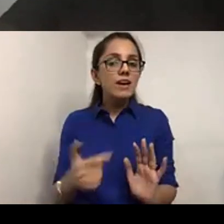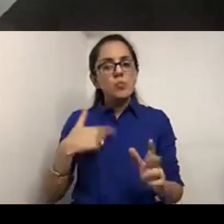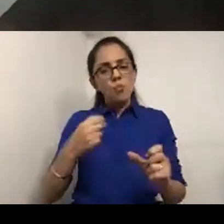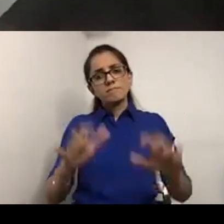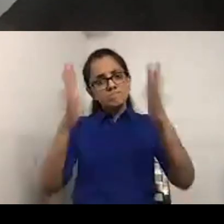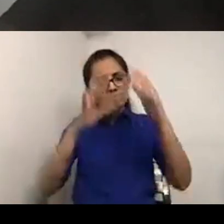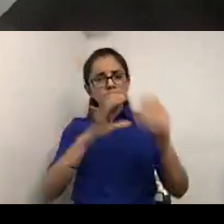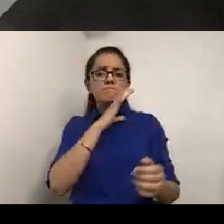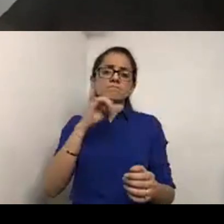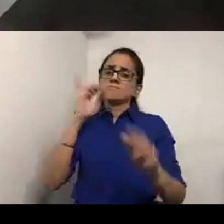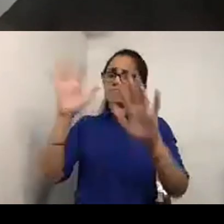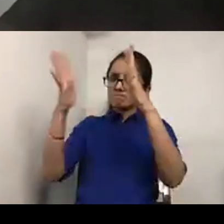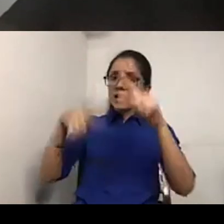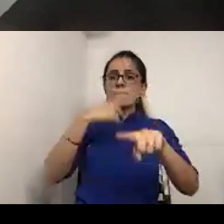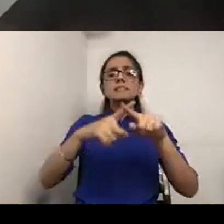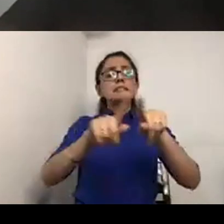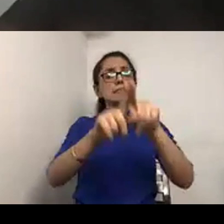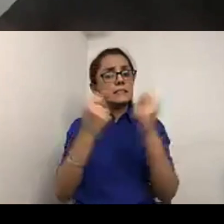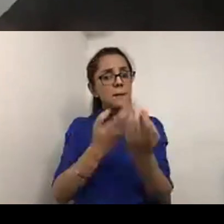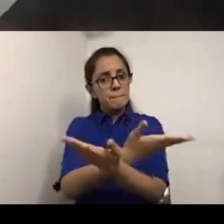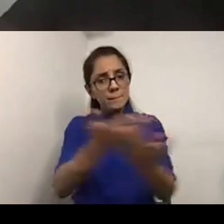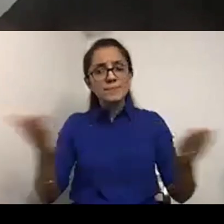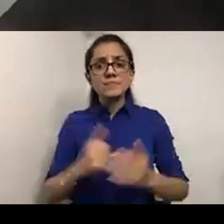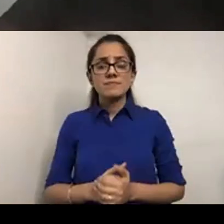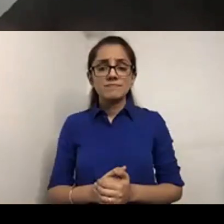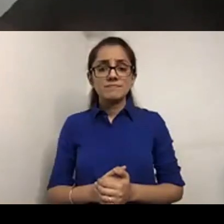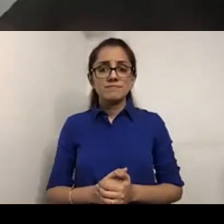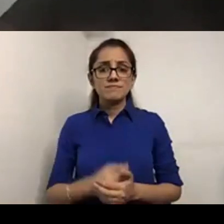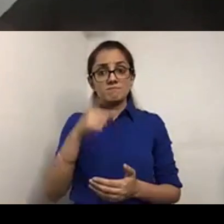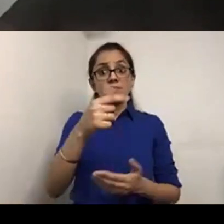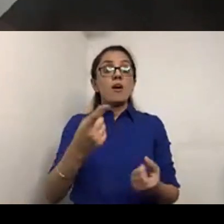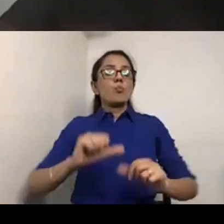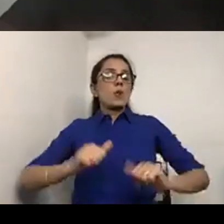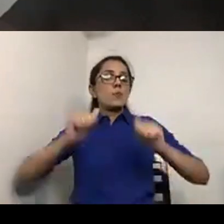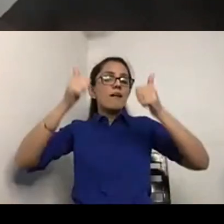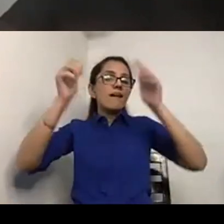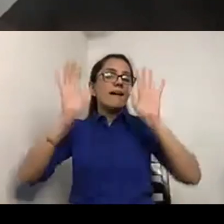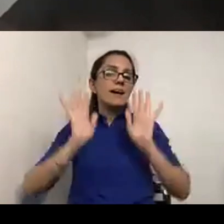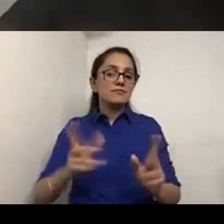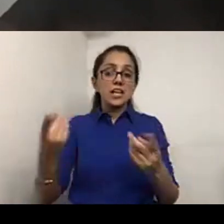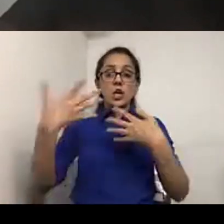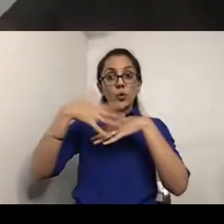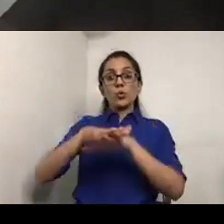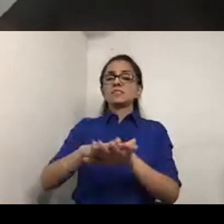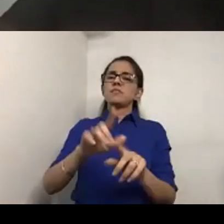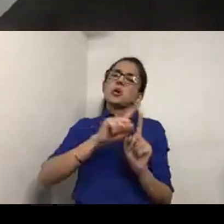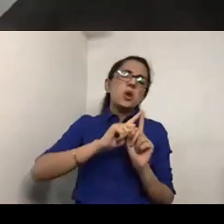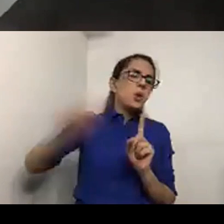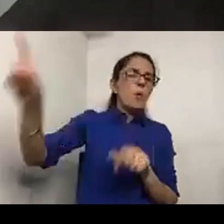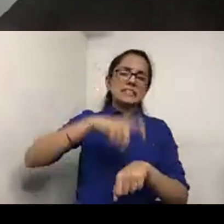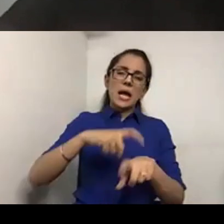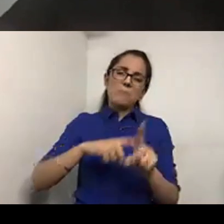appreciate Enable India and the entire team, who have helped make this happen. This inclusivity is a long journey for